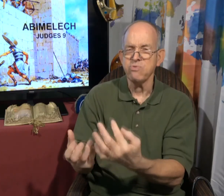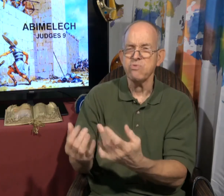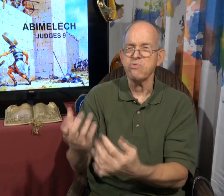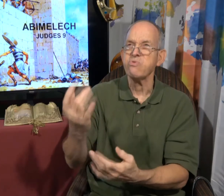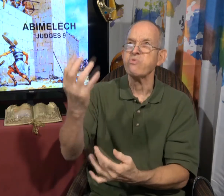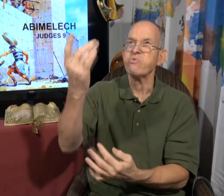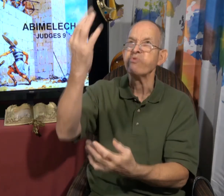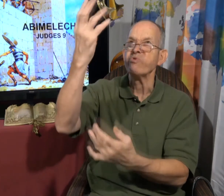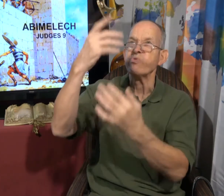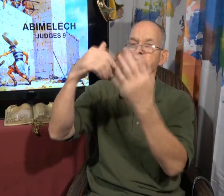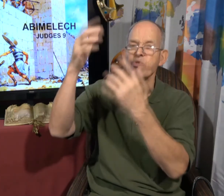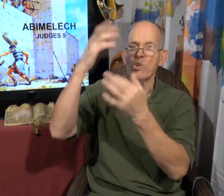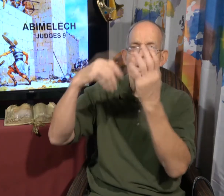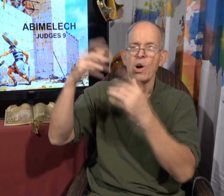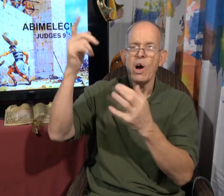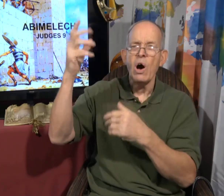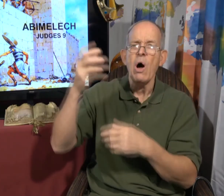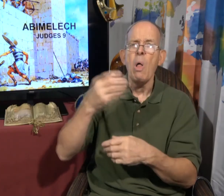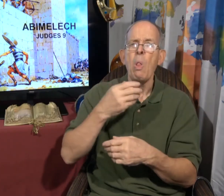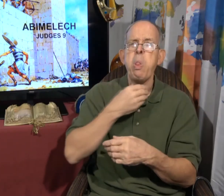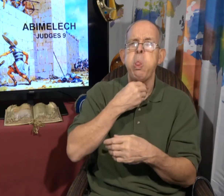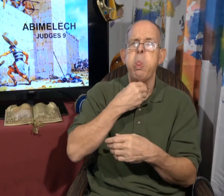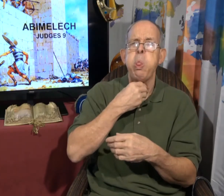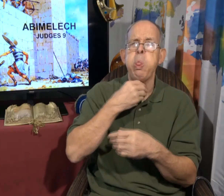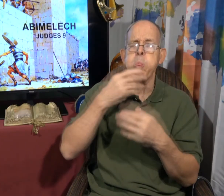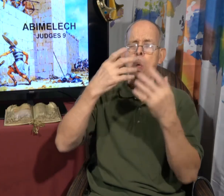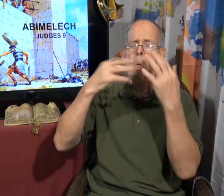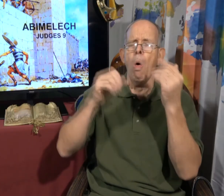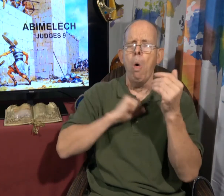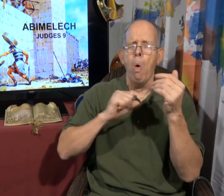people, go to the tower,